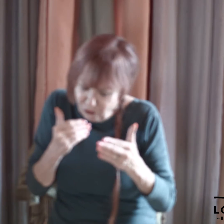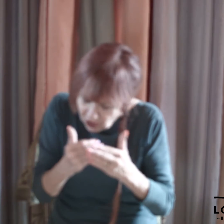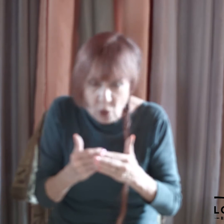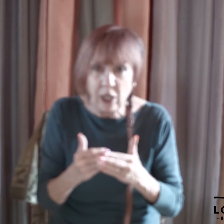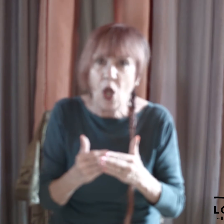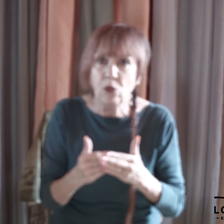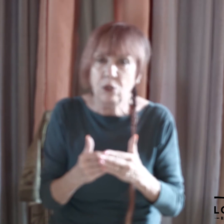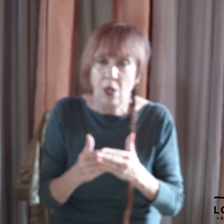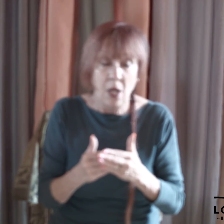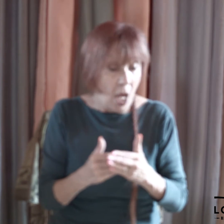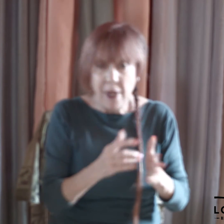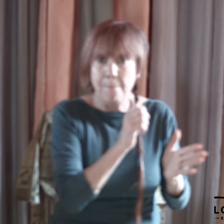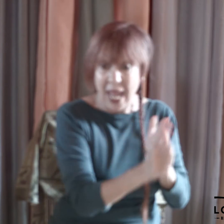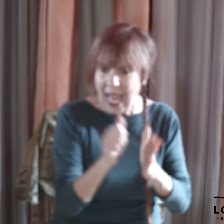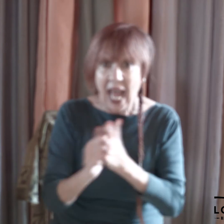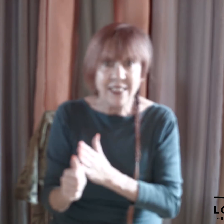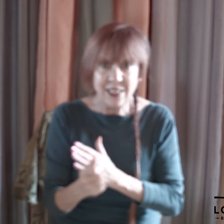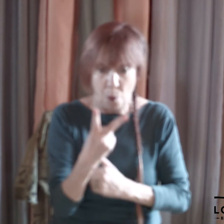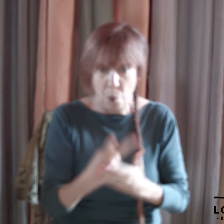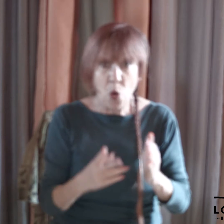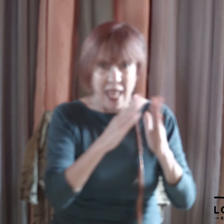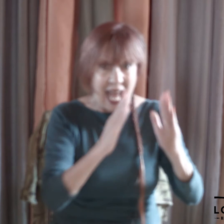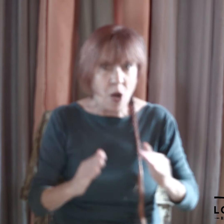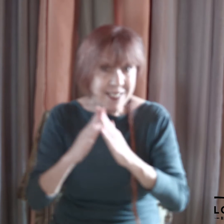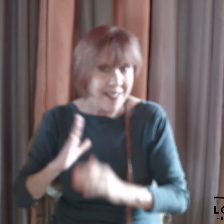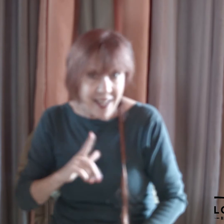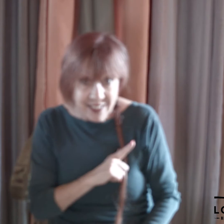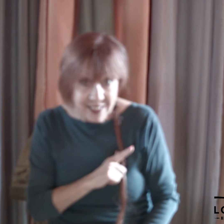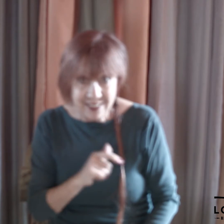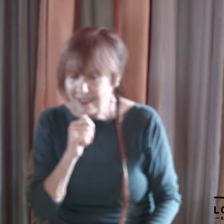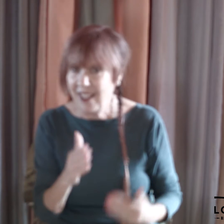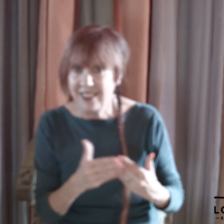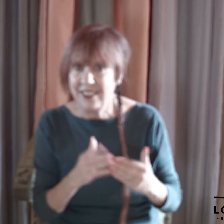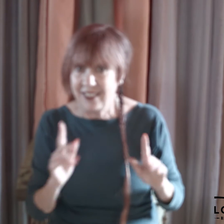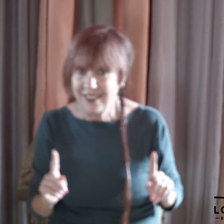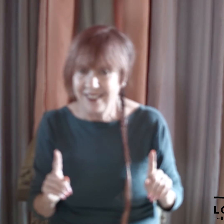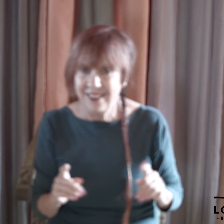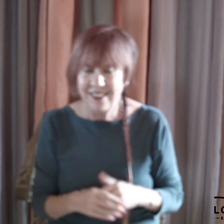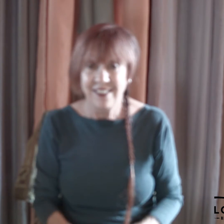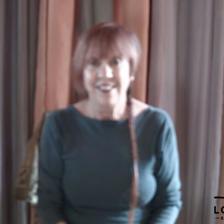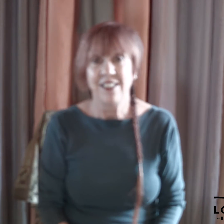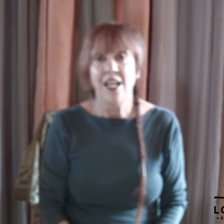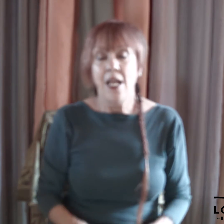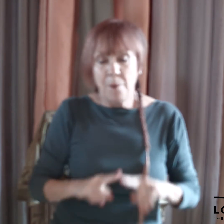close. Getting it through both houses of the legislature is not as easy as it sounds. For